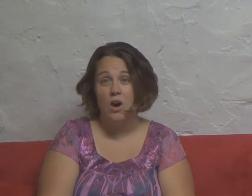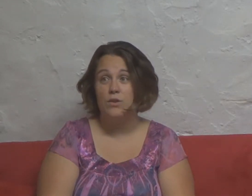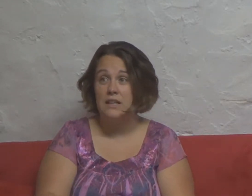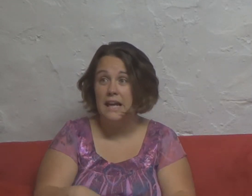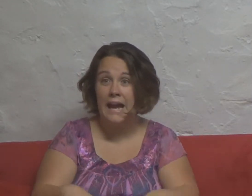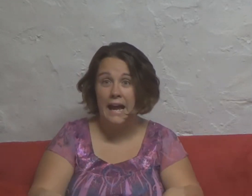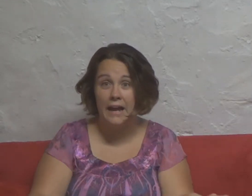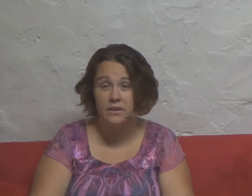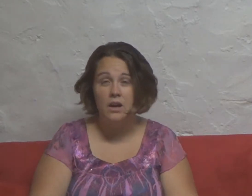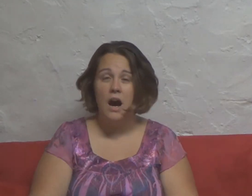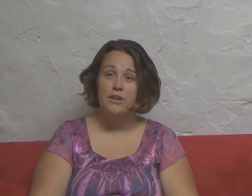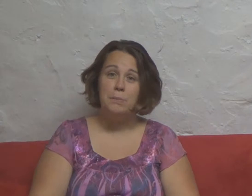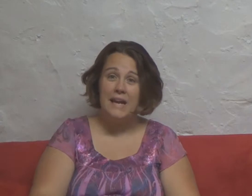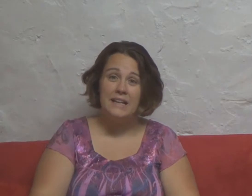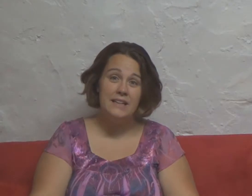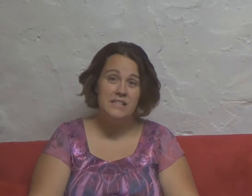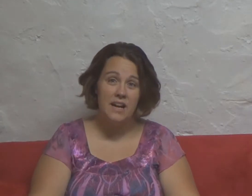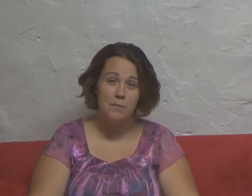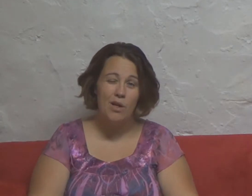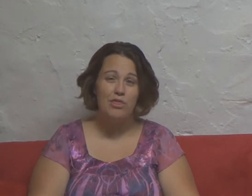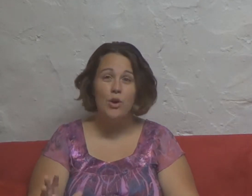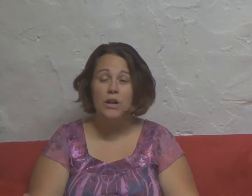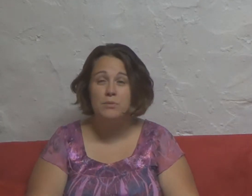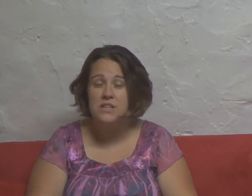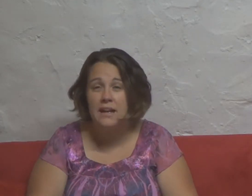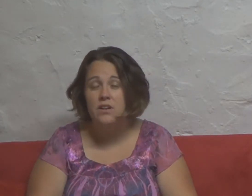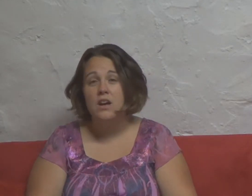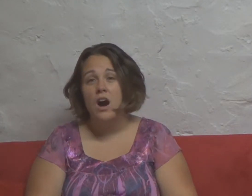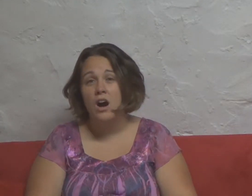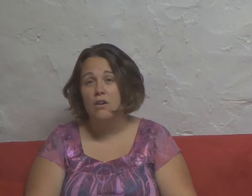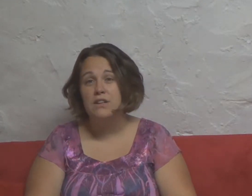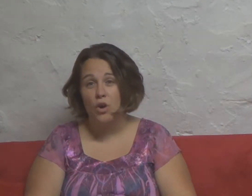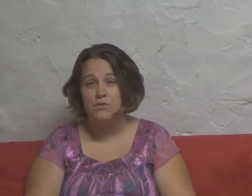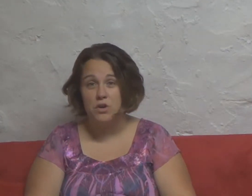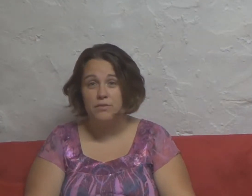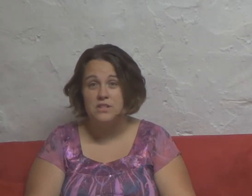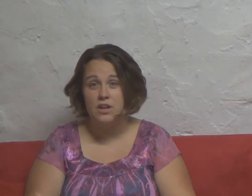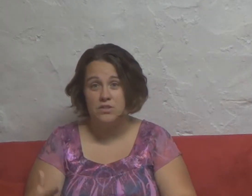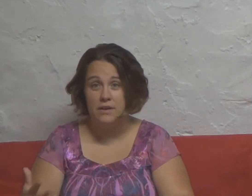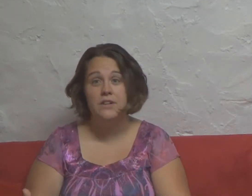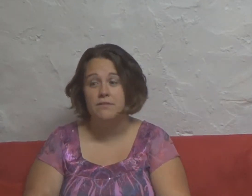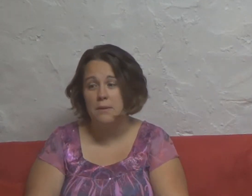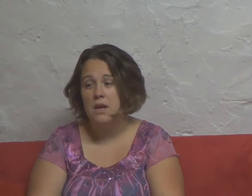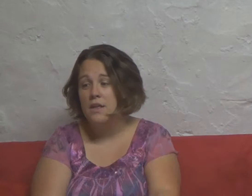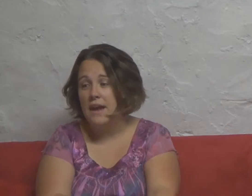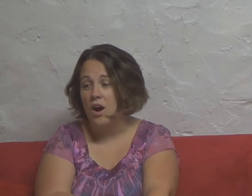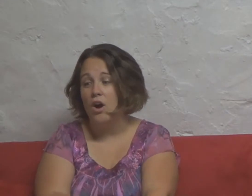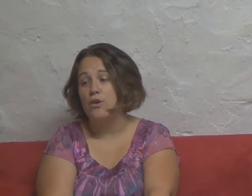the land on our planet, and they take up about 30% of the Earth's surface, and there are 7 of them. They are